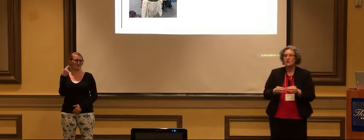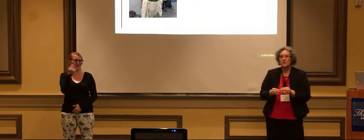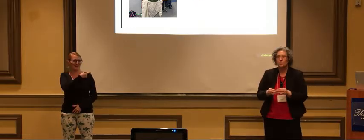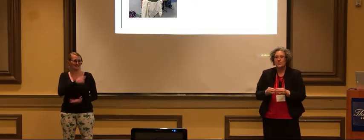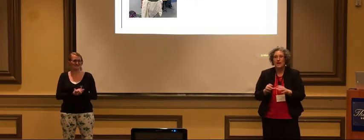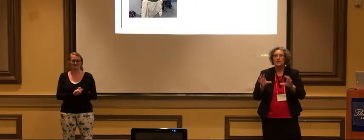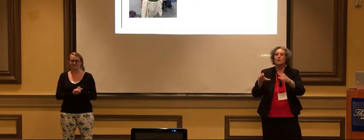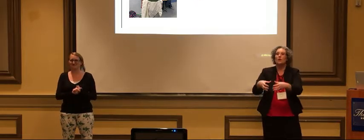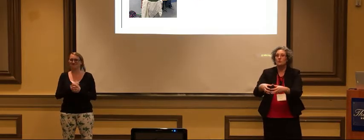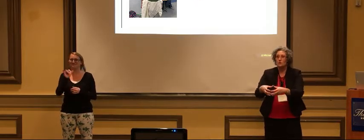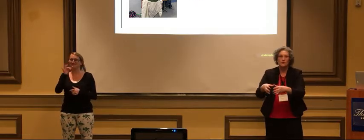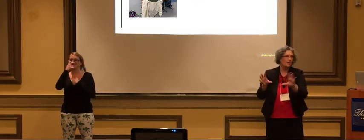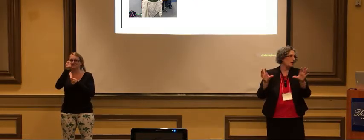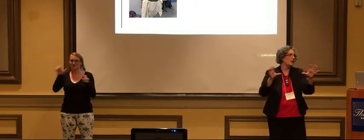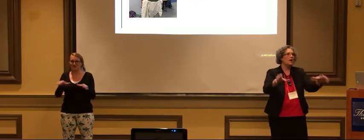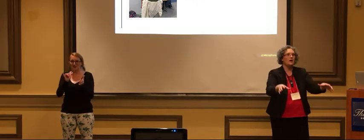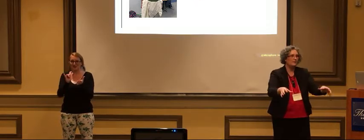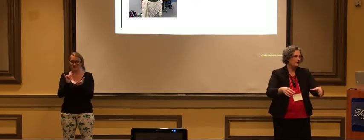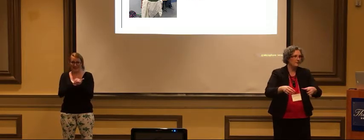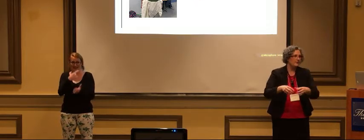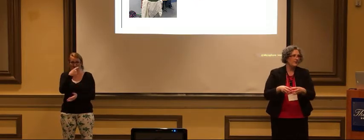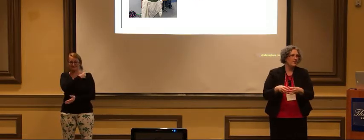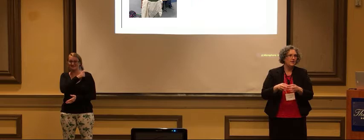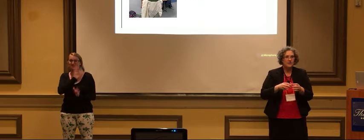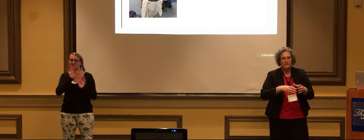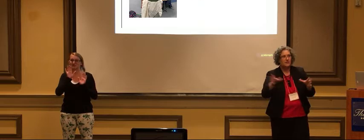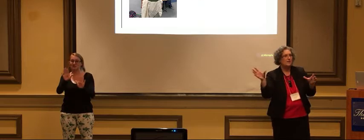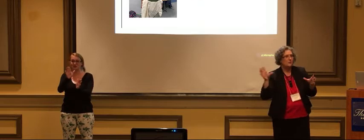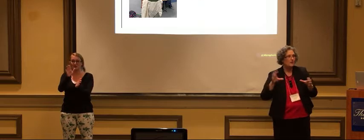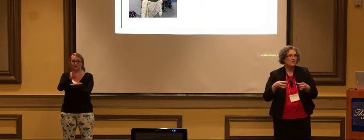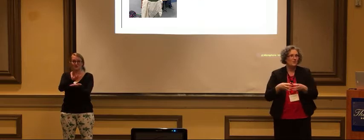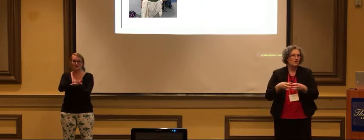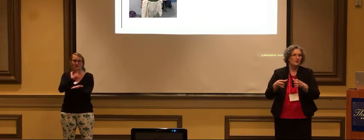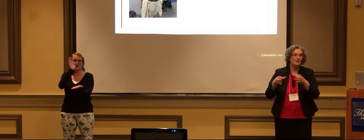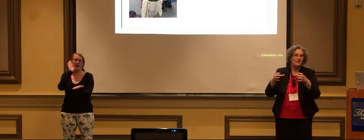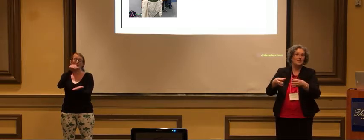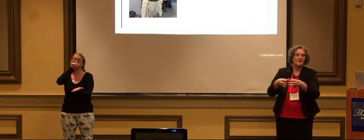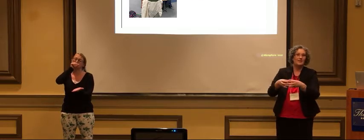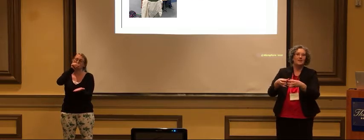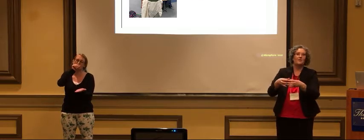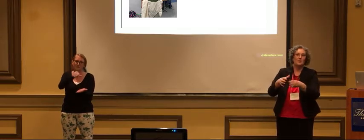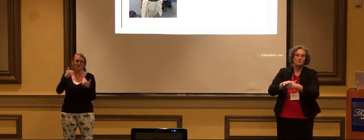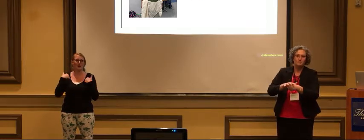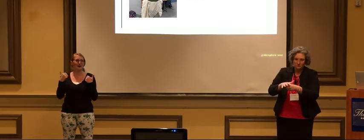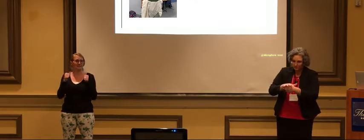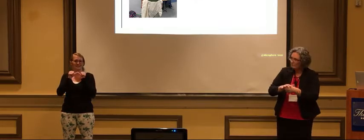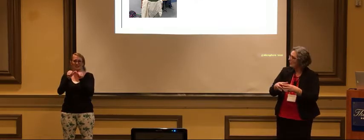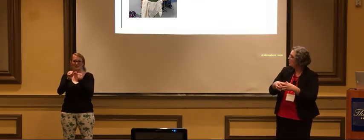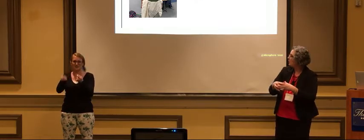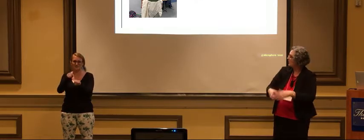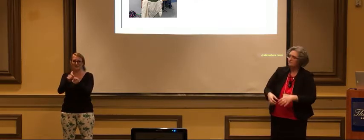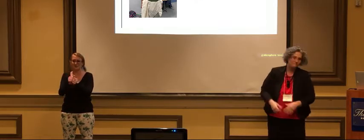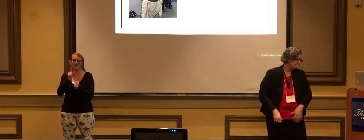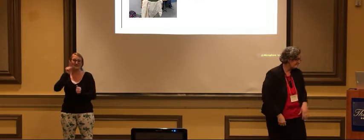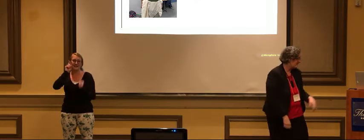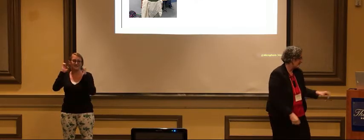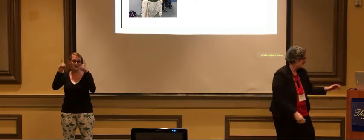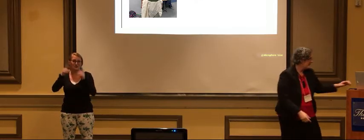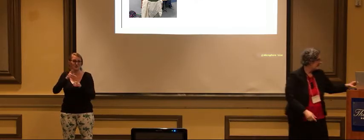you're interested in doing that in your own schools, I would love to have continuations, especially in the Deaf Ed.